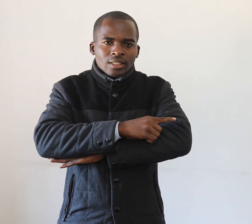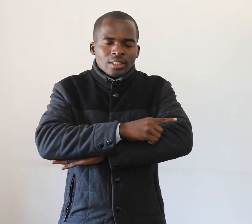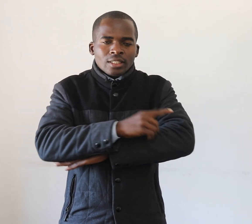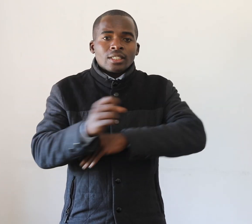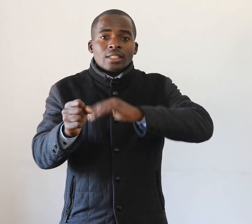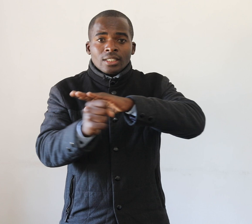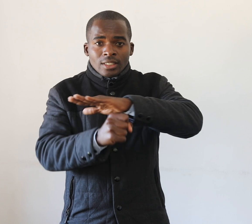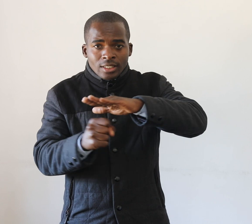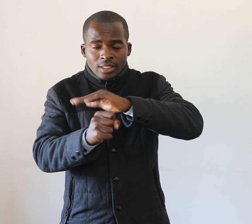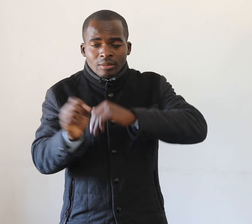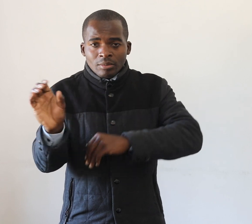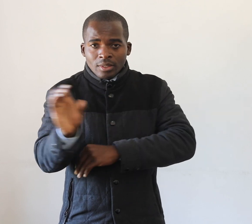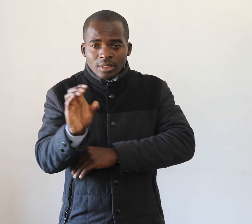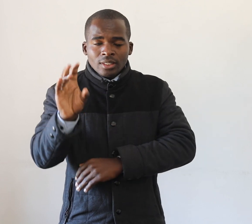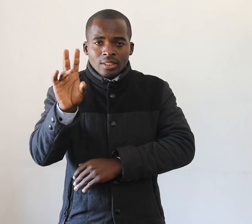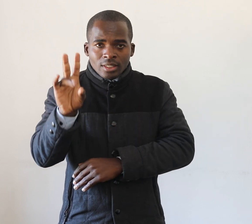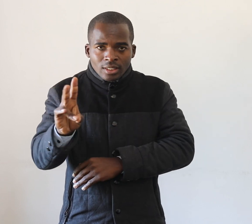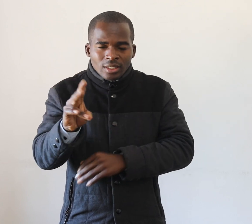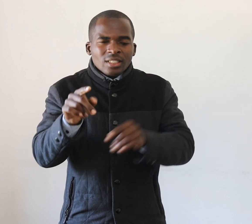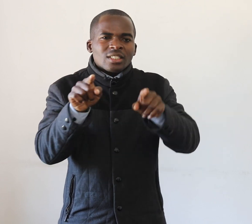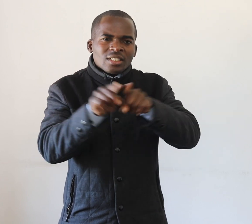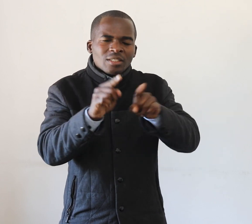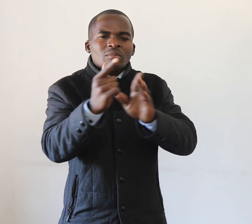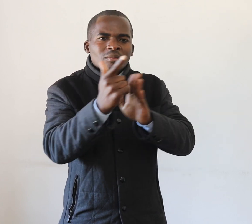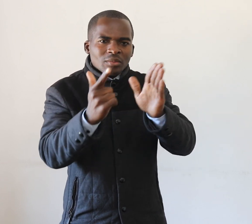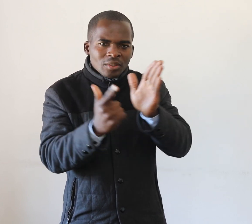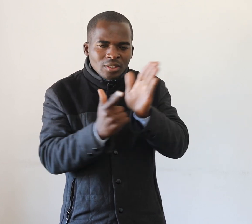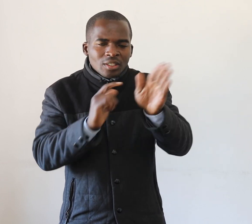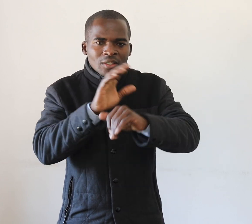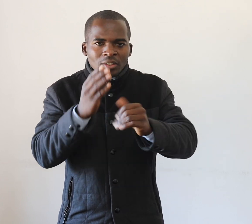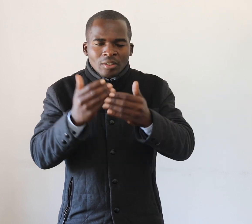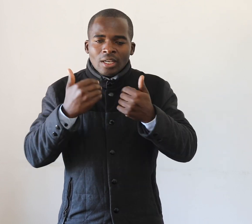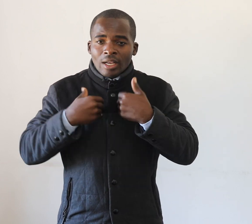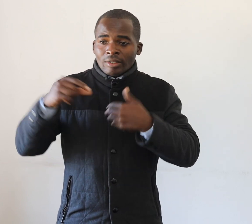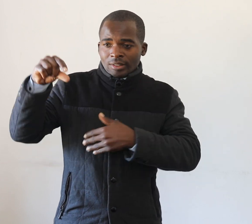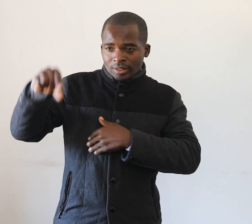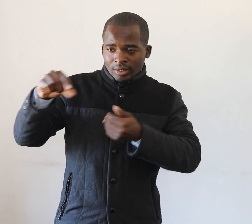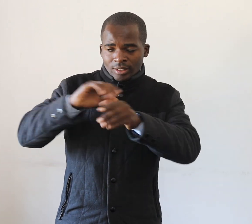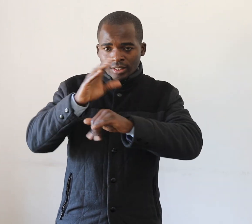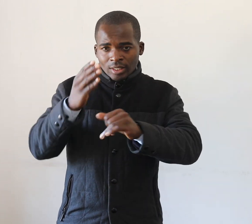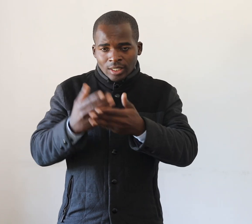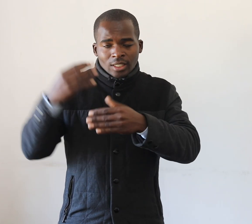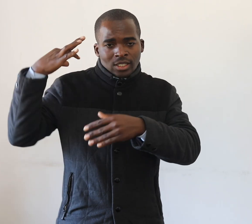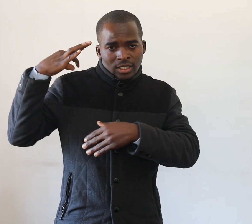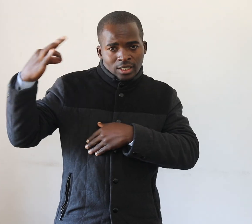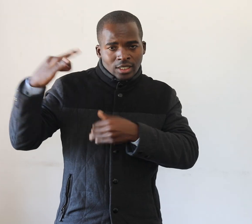the same rules on qualifications and list requirements apply to that extra list as